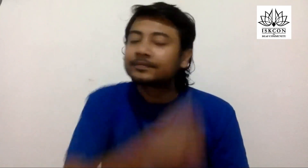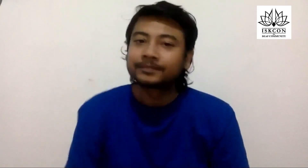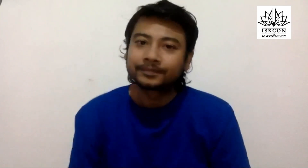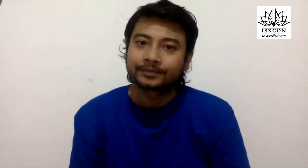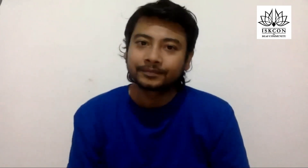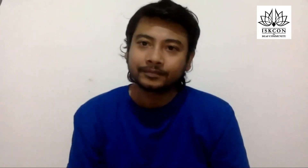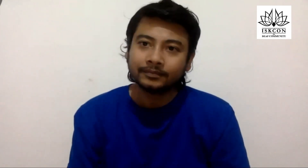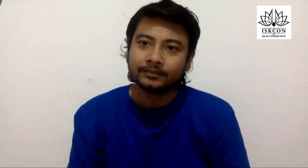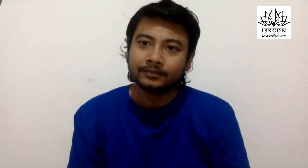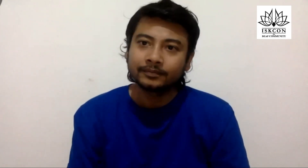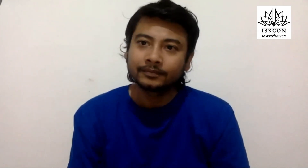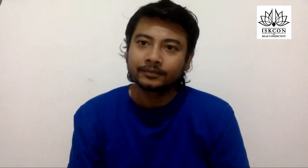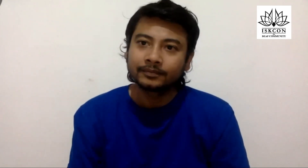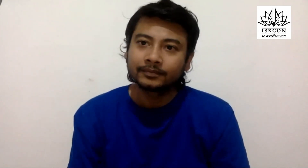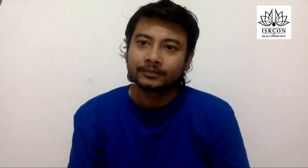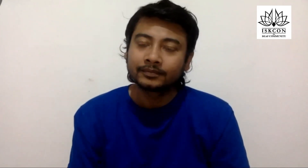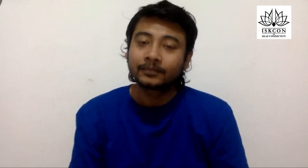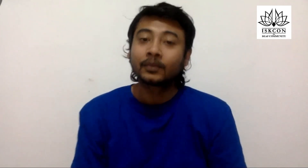O Supreme Godhead,